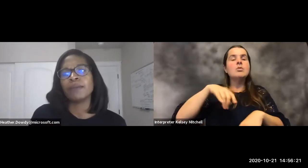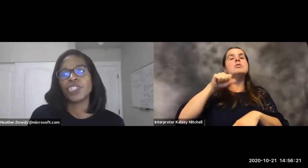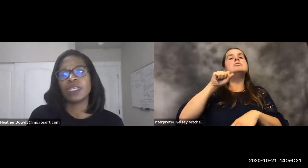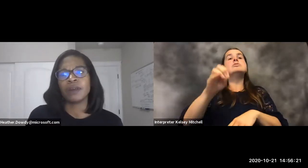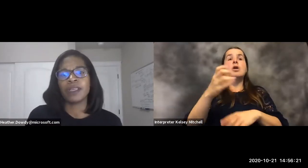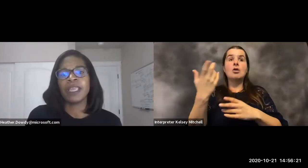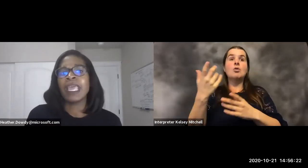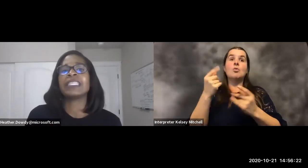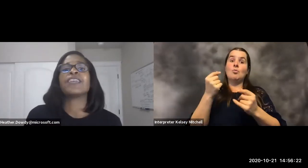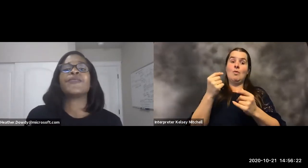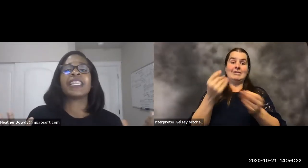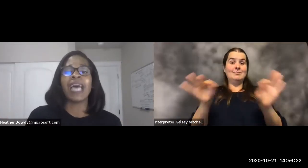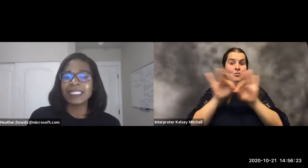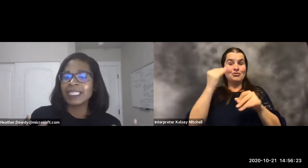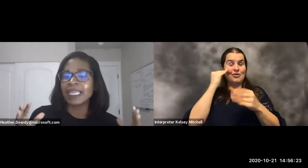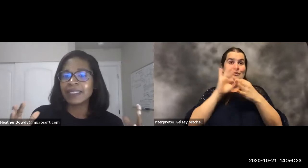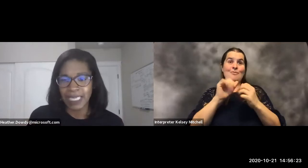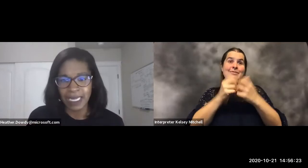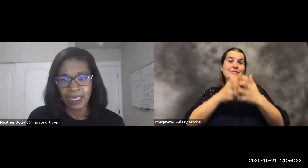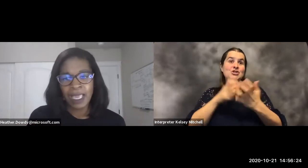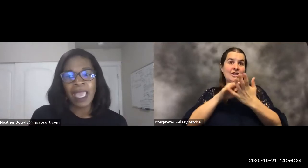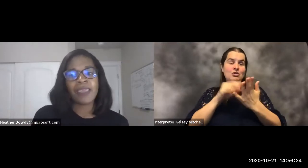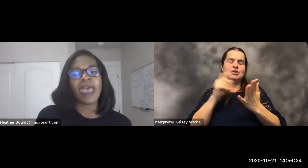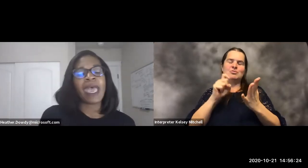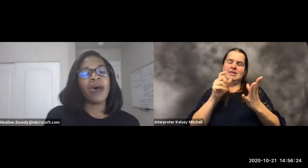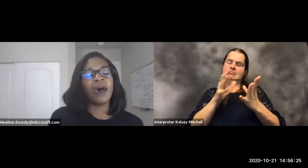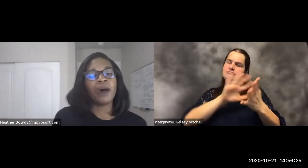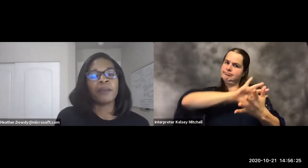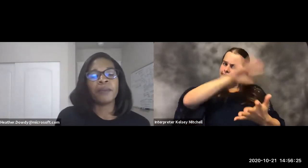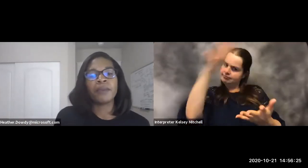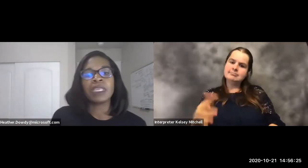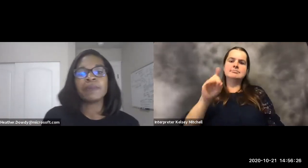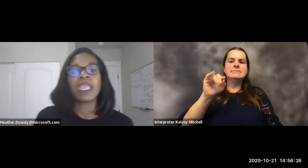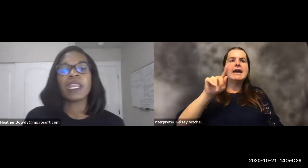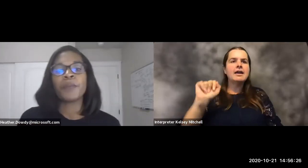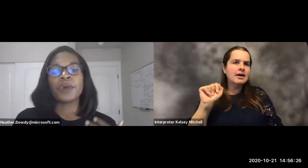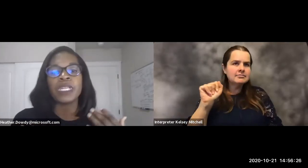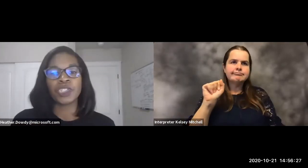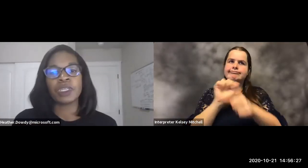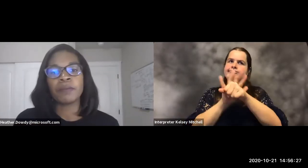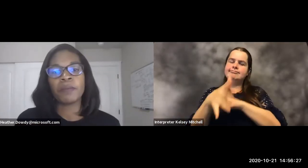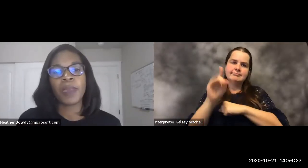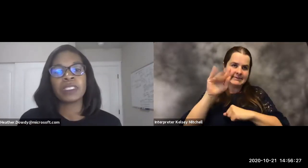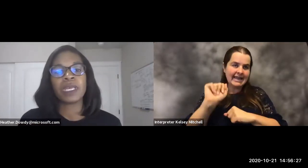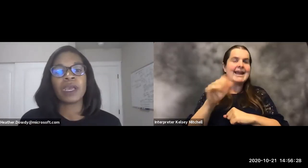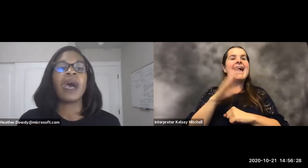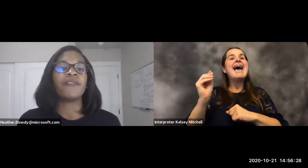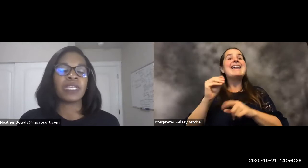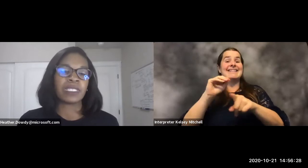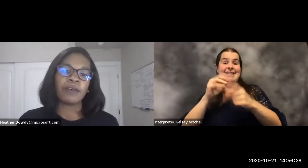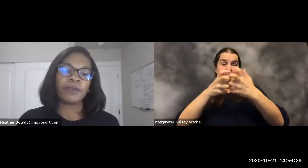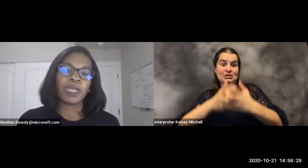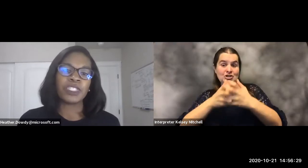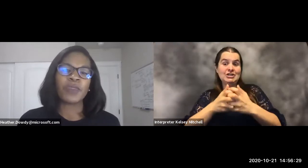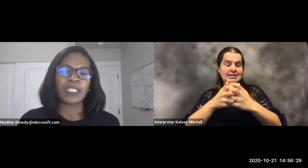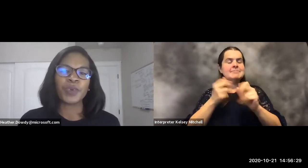remember about machine learning is that you need lots and lots of data, and that it's making a prediction based on a